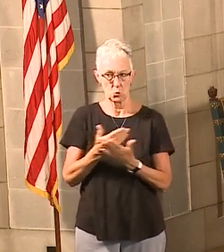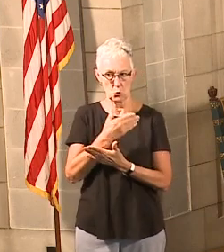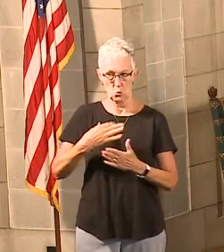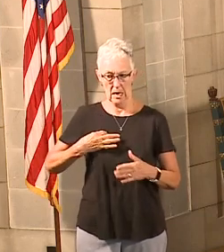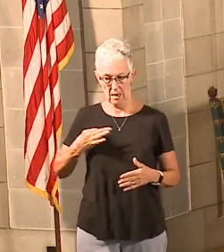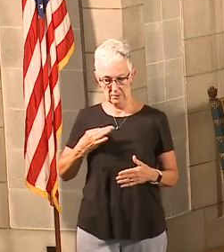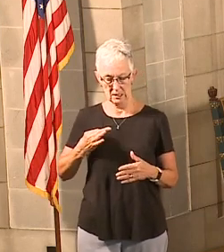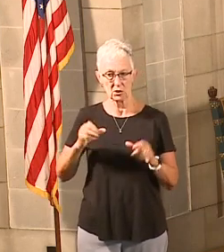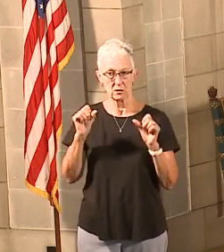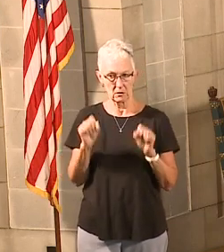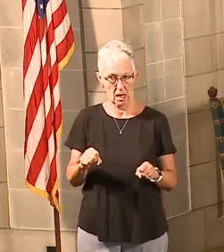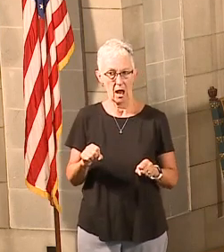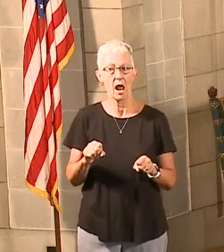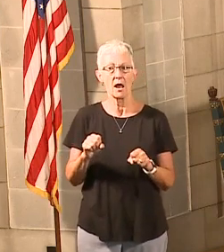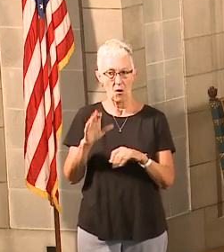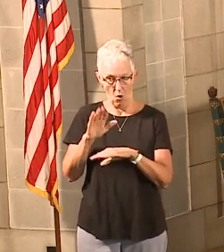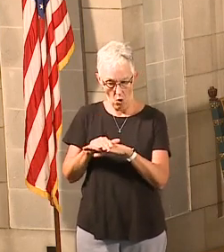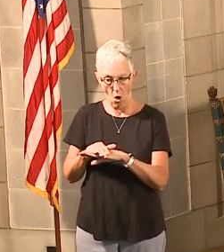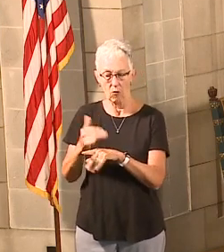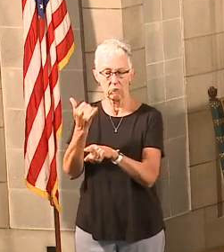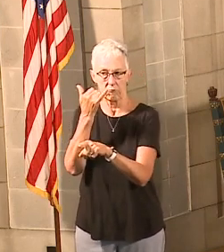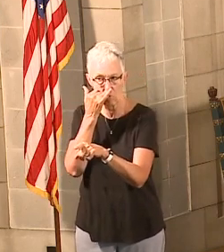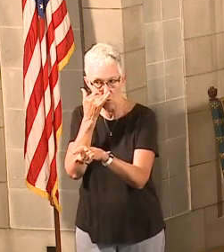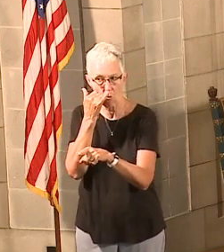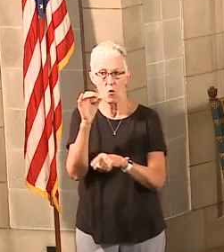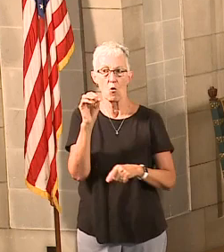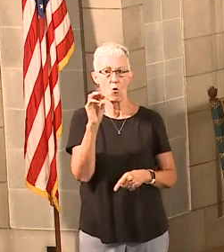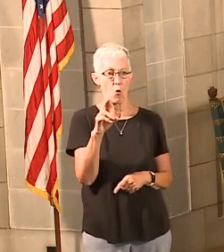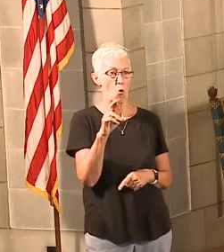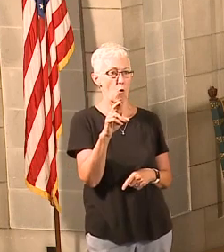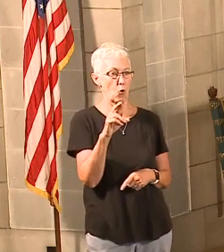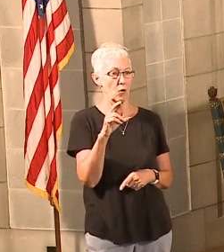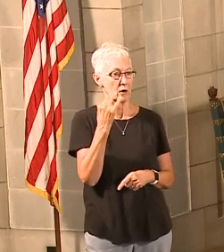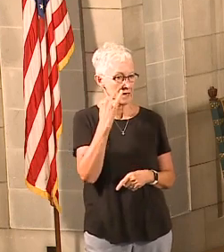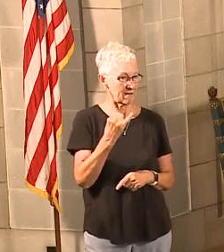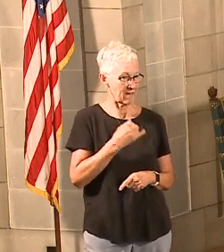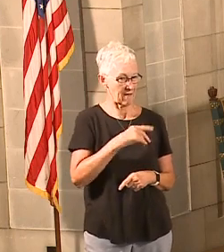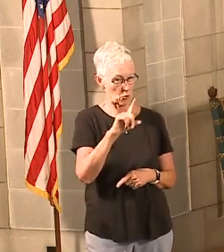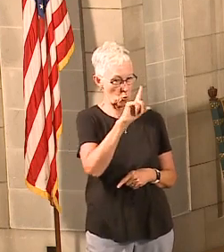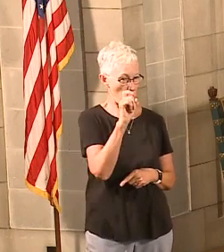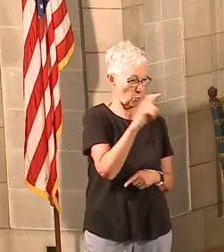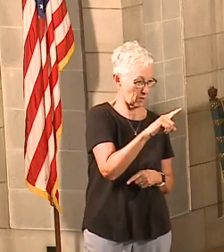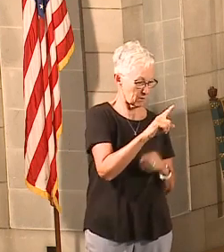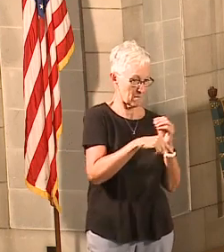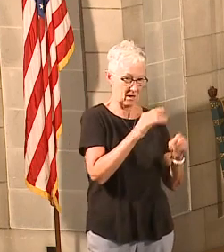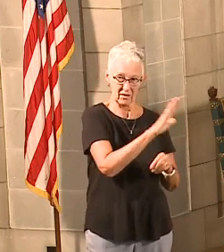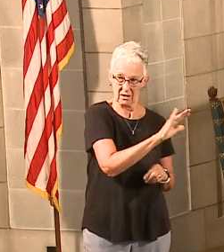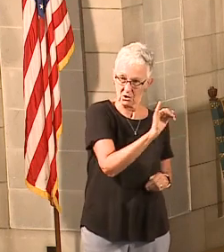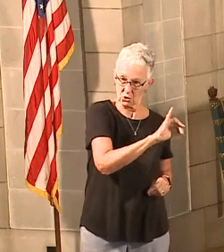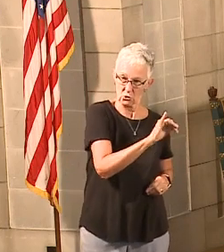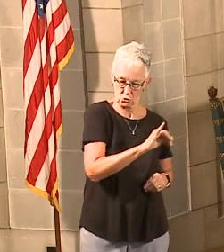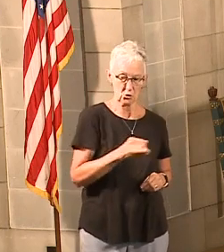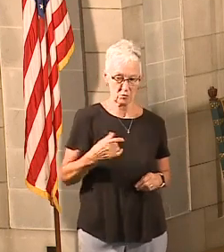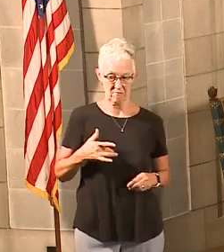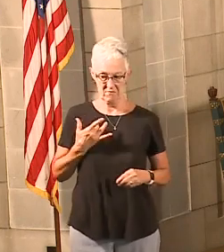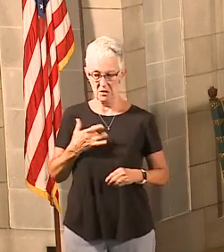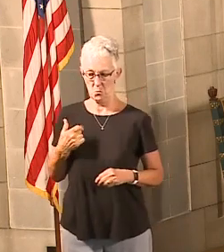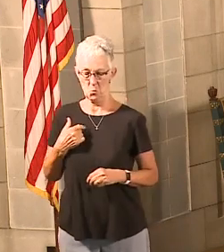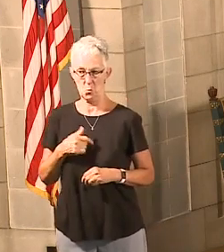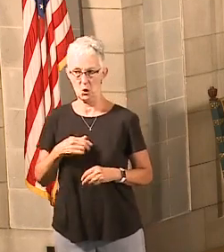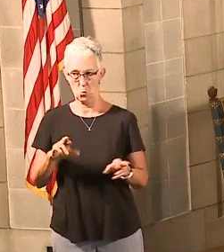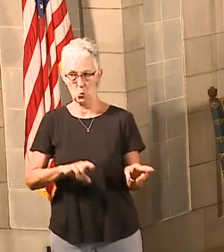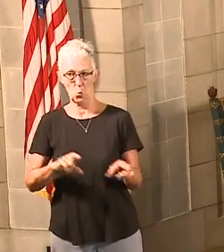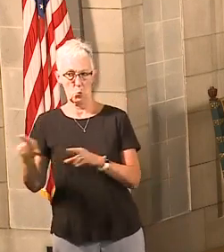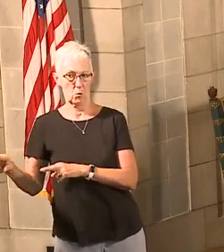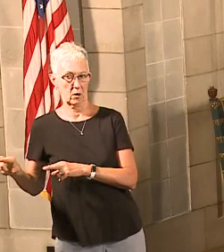over the phone for those folks that do call the Access Nebraska hotline. And we feel very confident that we're in a great position to process applications and